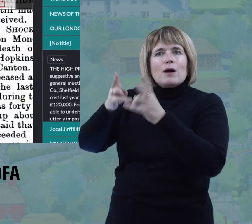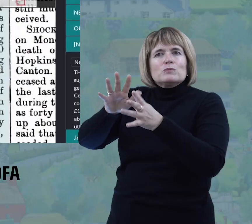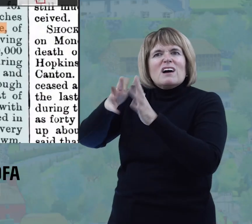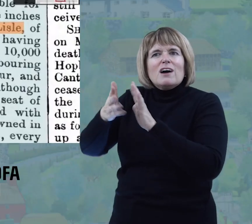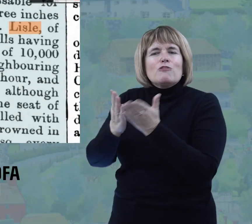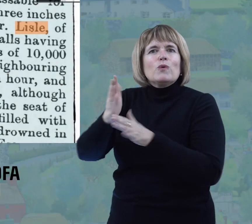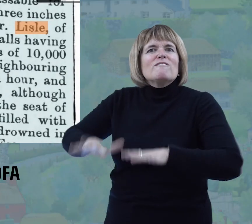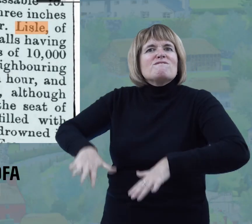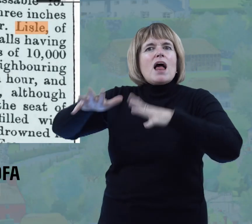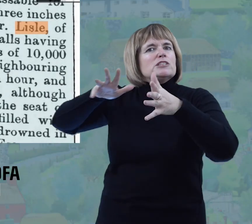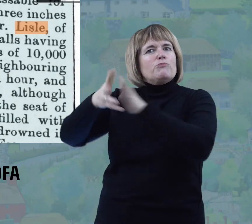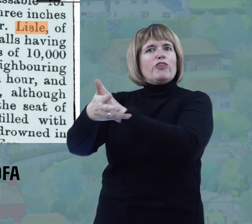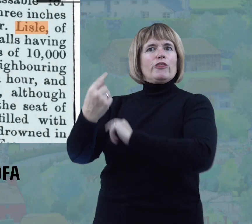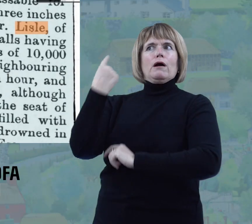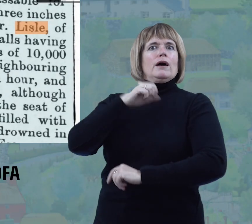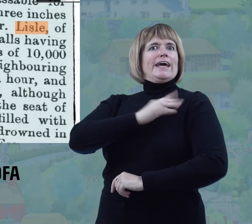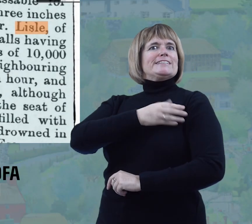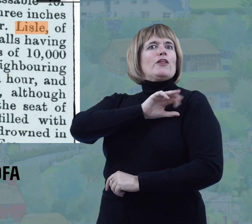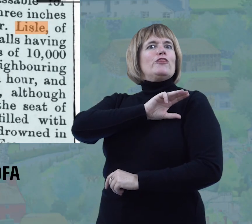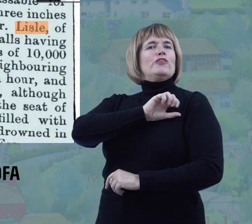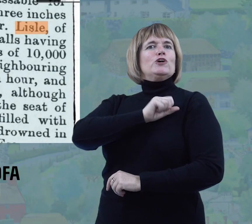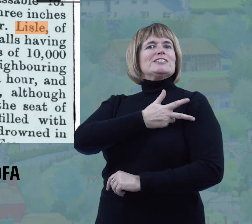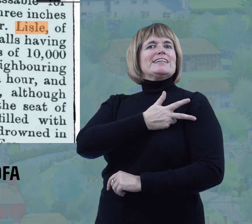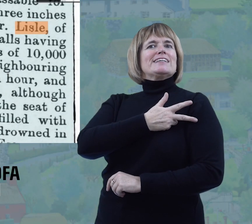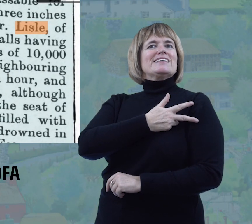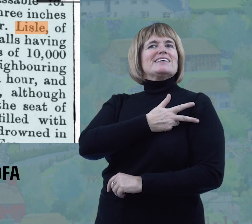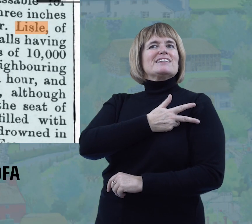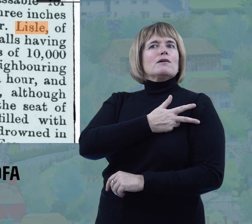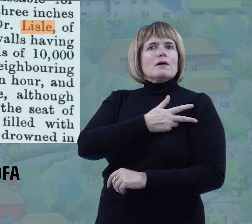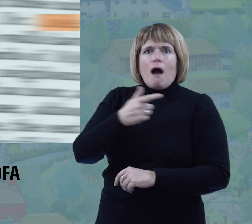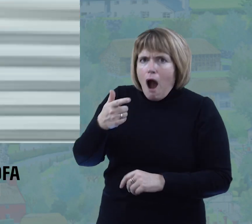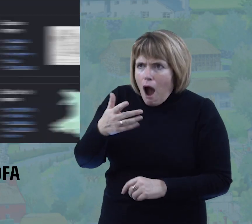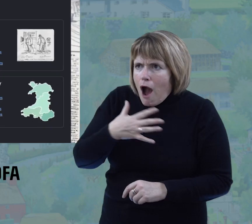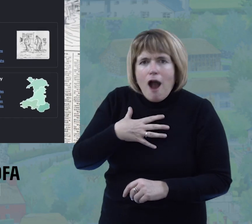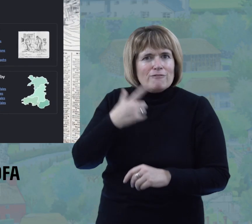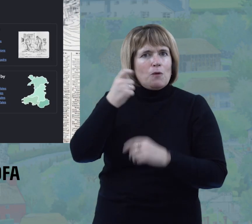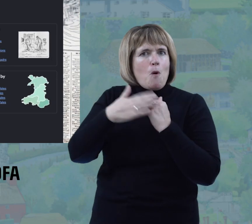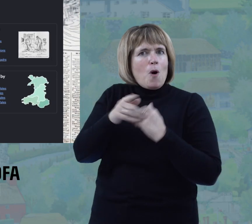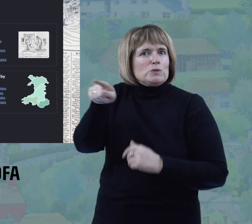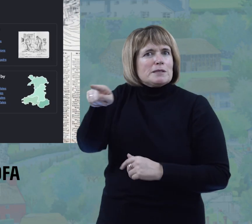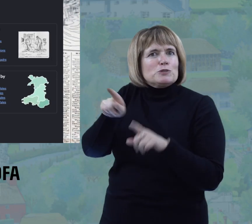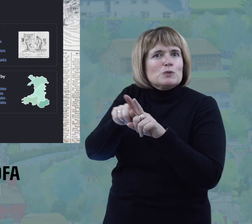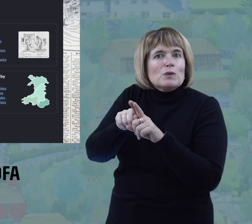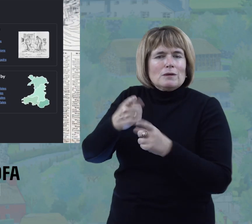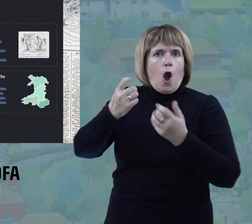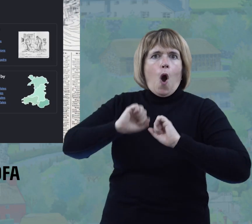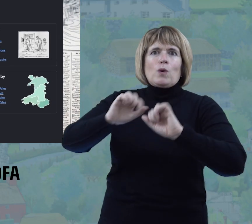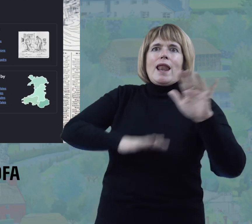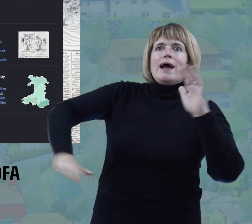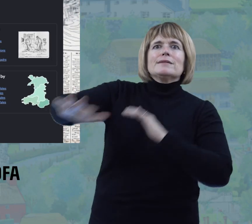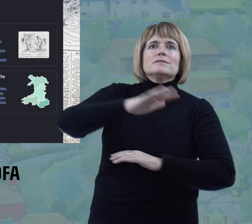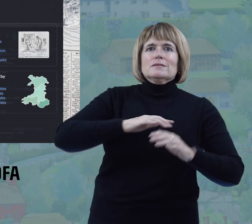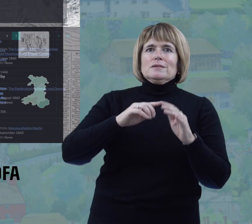damaged in a freak flood in 1813. There is probably a lot more we can find out about him too, but we have another name, the